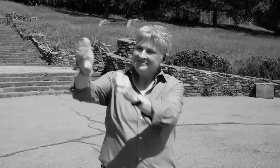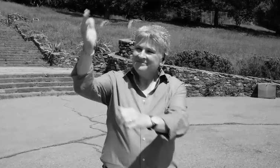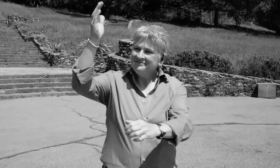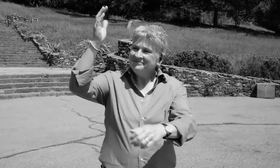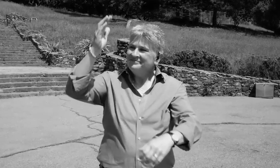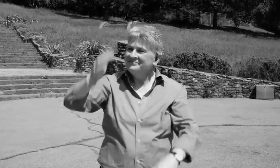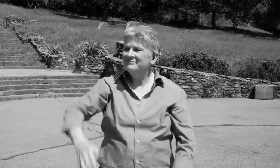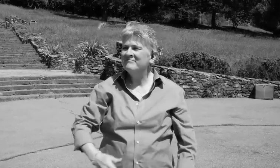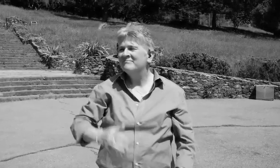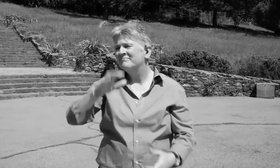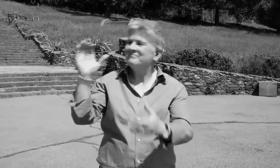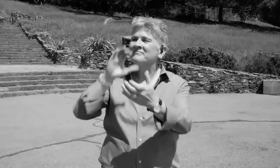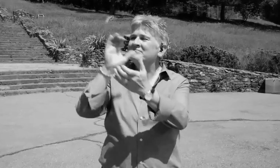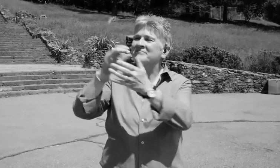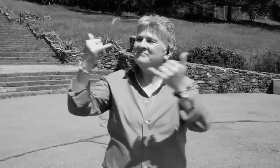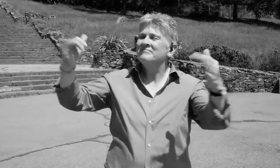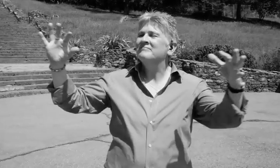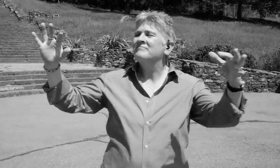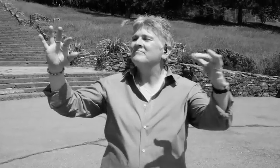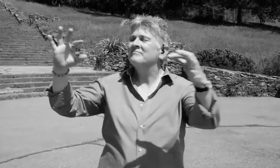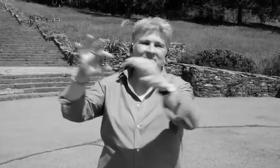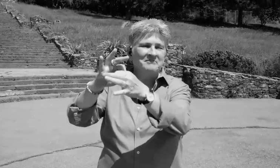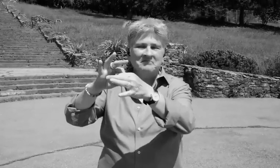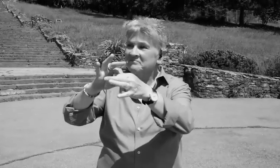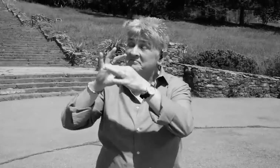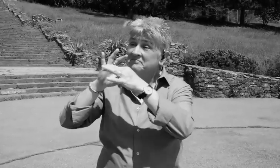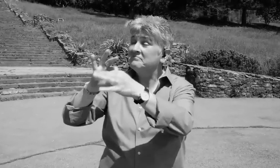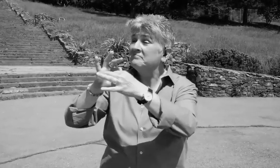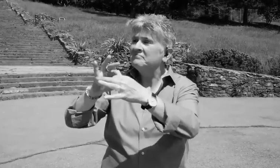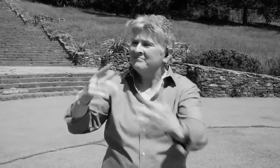and you're married now. I